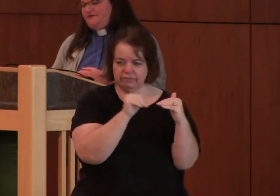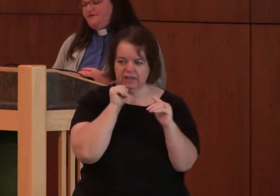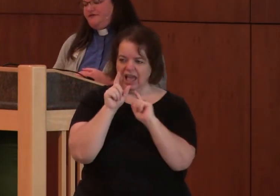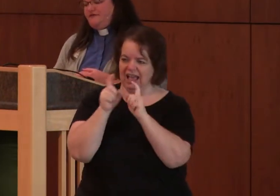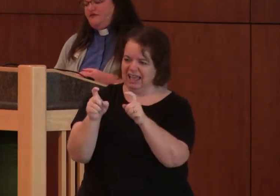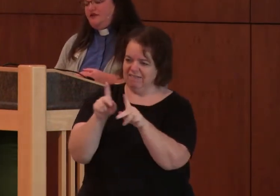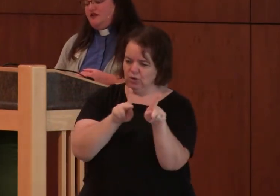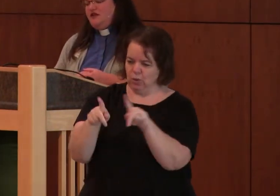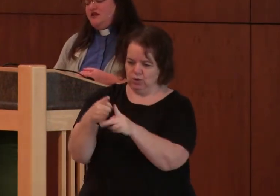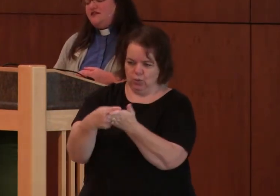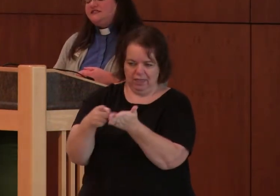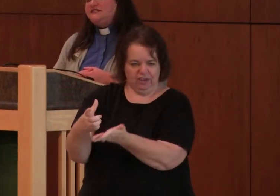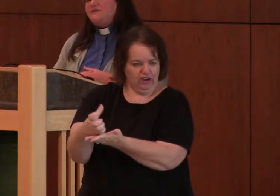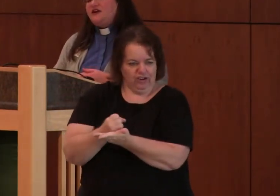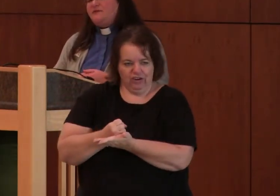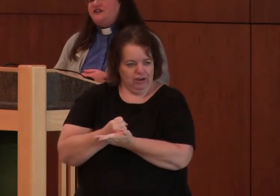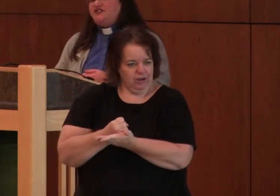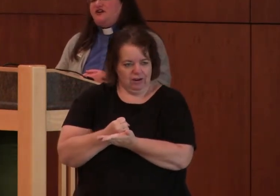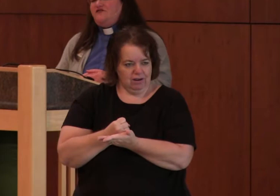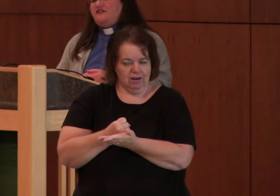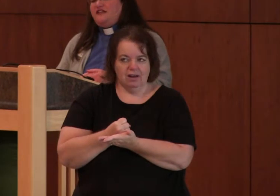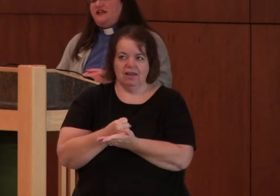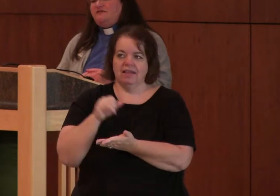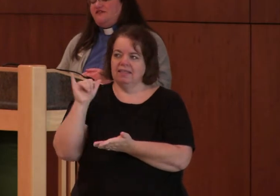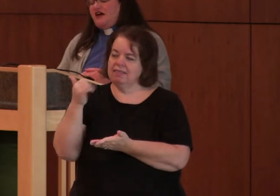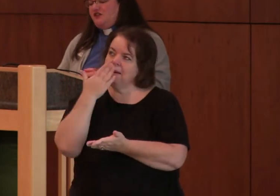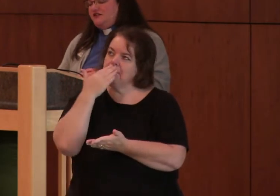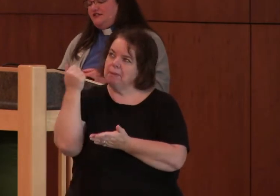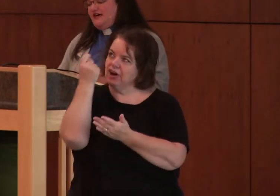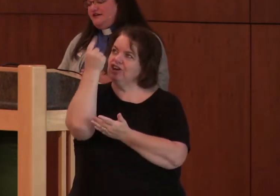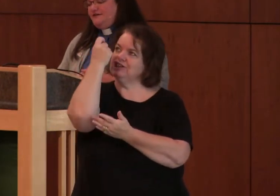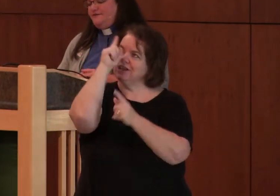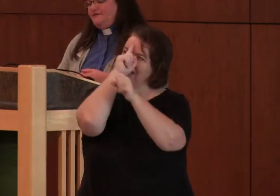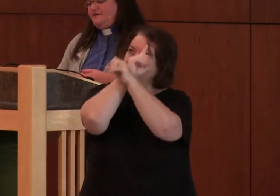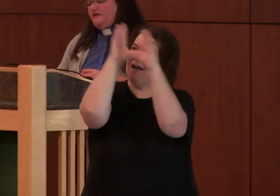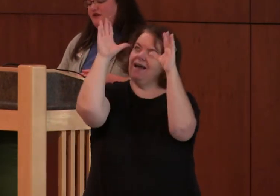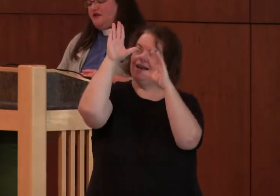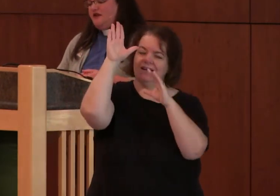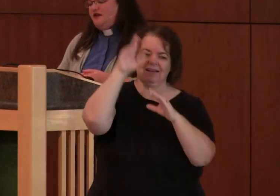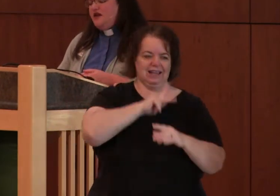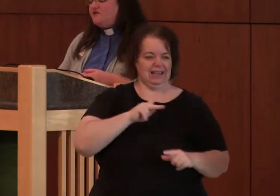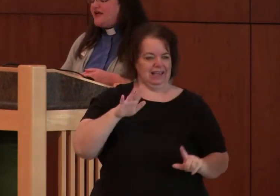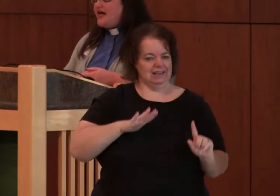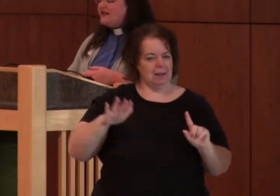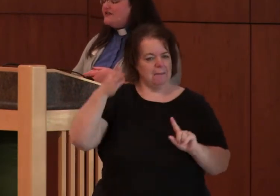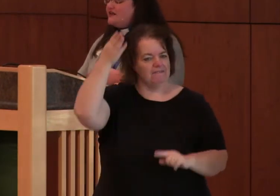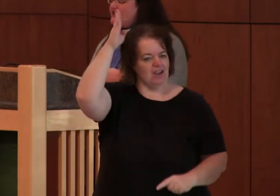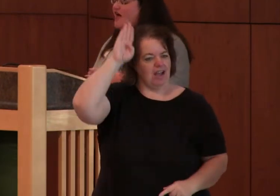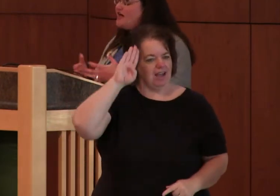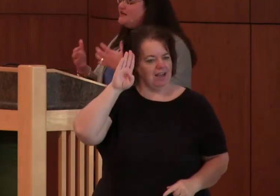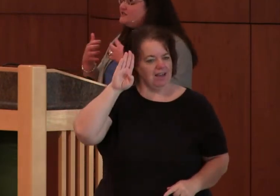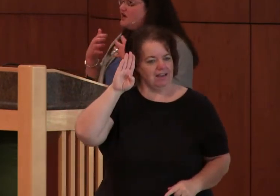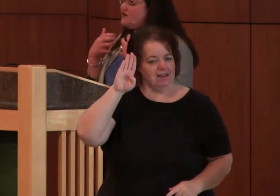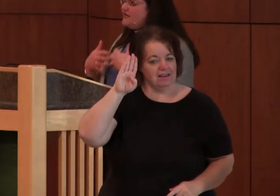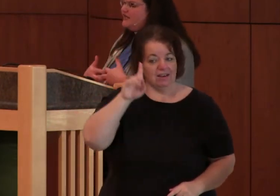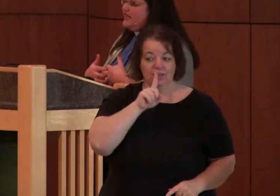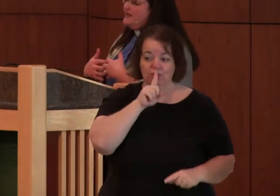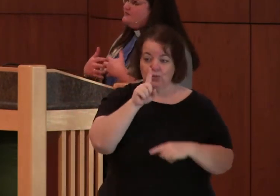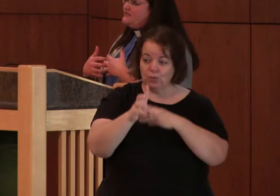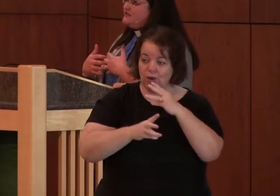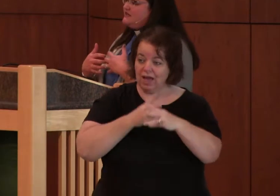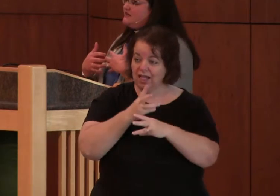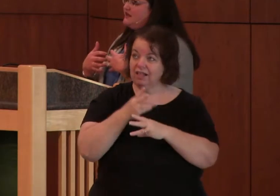earned. This is a better picture of what the kingdom of God looks like. And the reality that God has